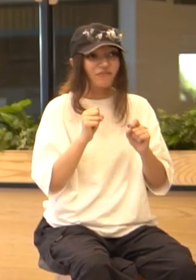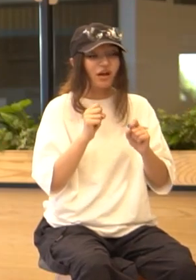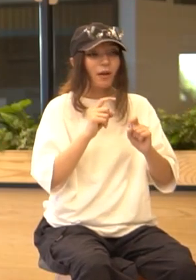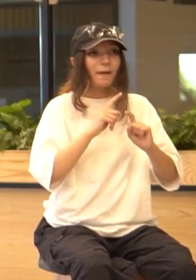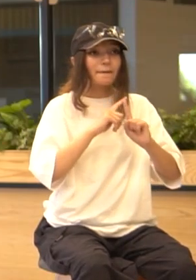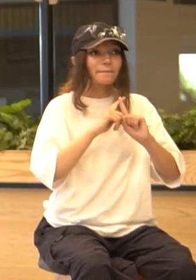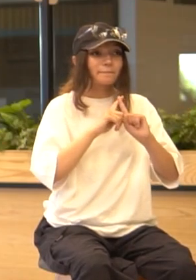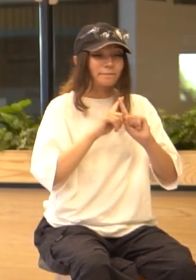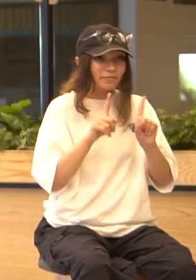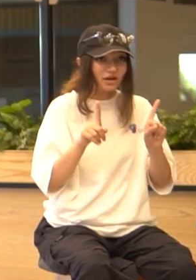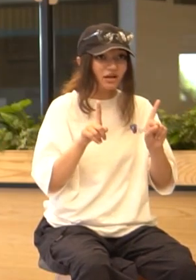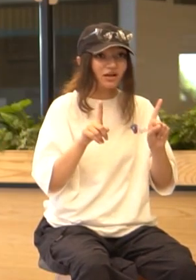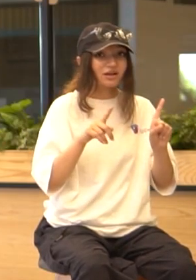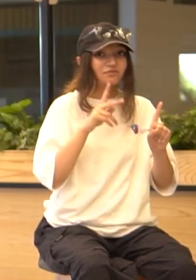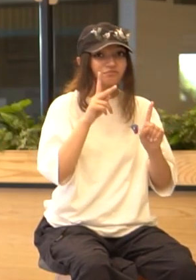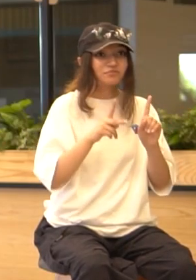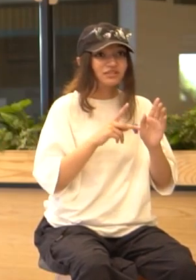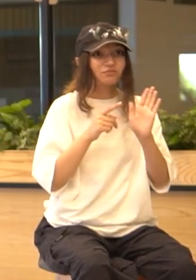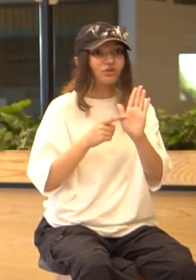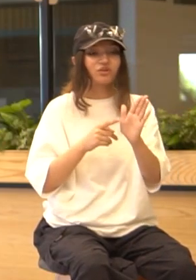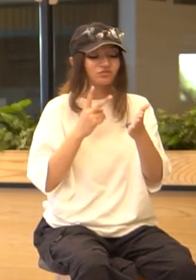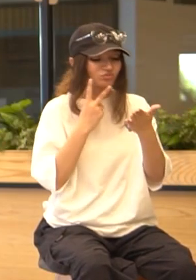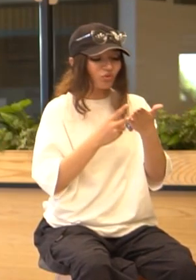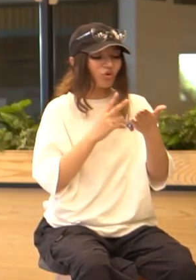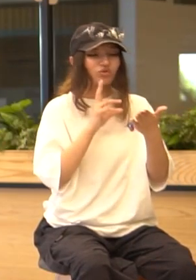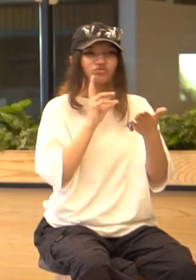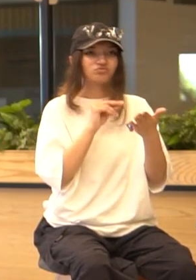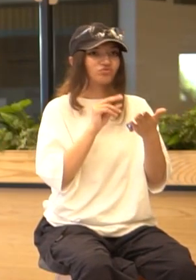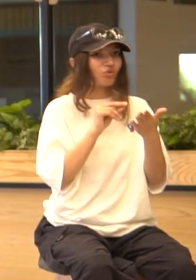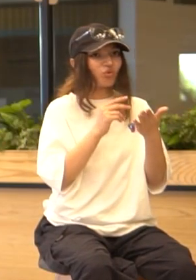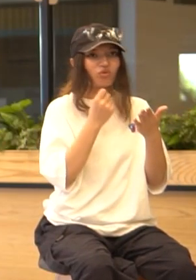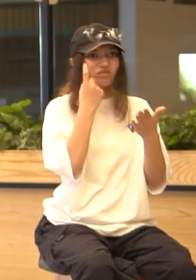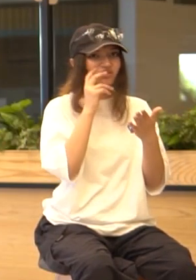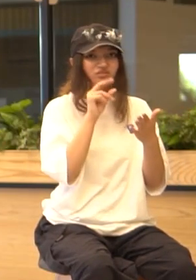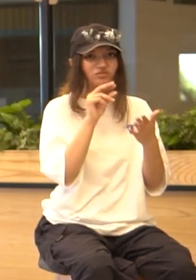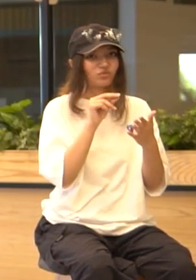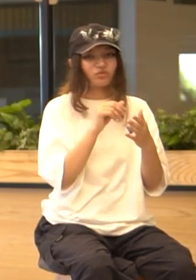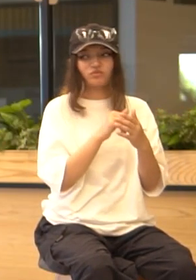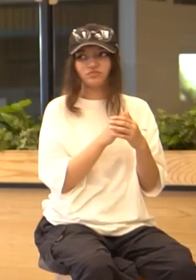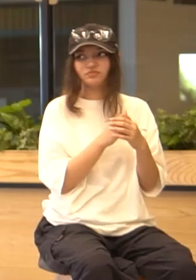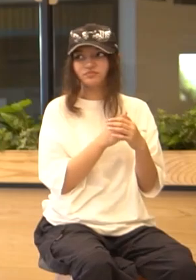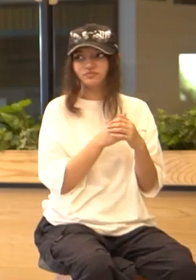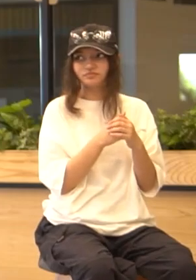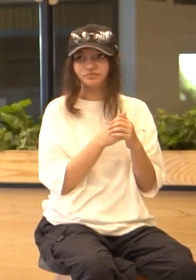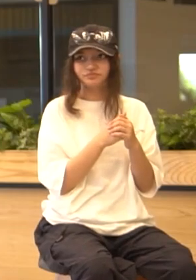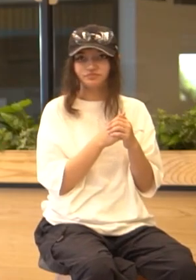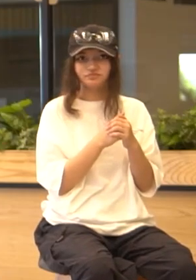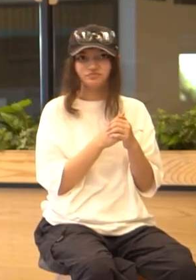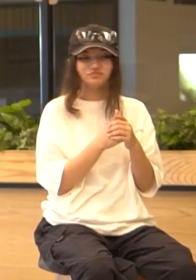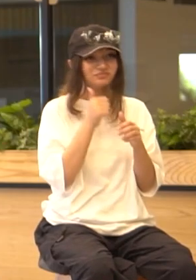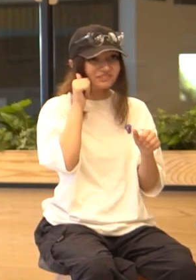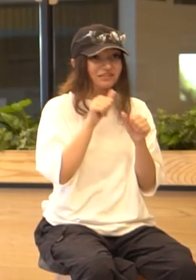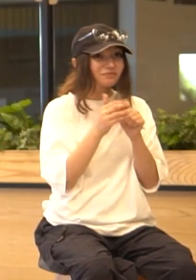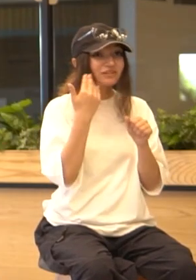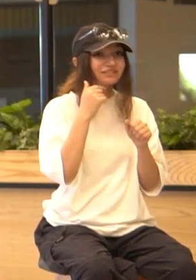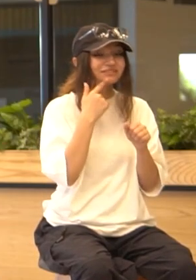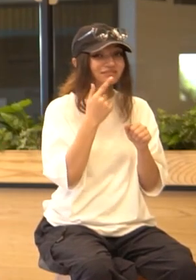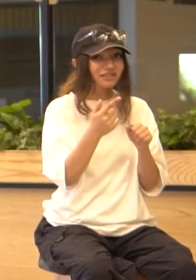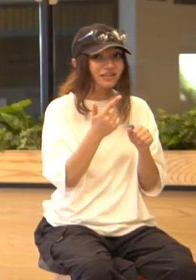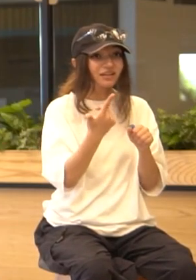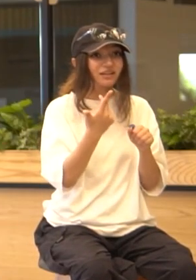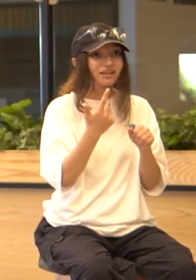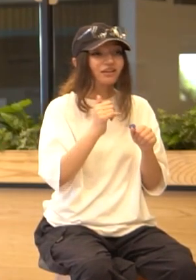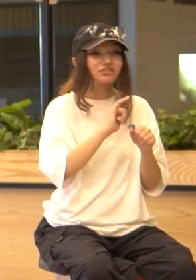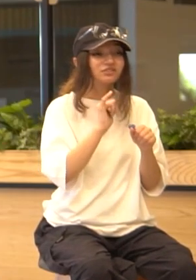the complicated ones were the ones where I got stuck, and those were the ones that I remember how I was saying that some pieces I just treated as like